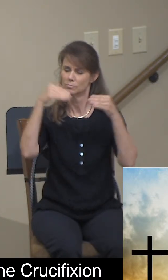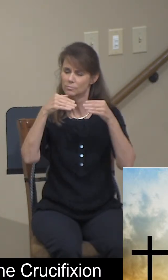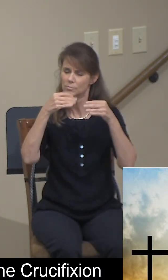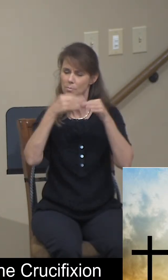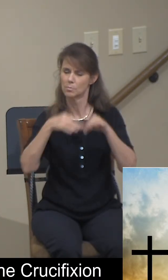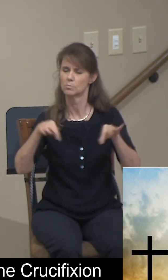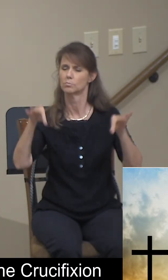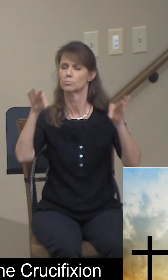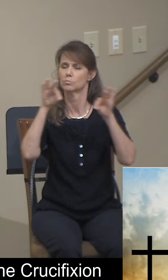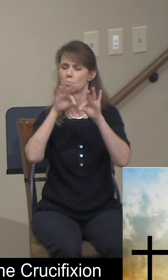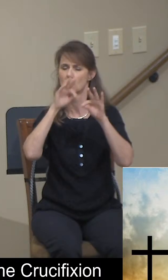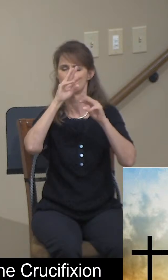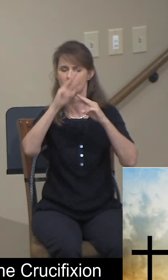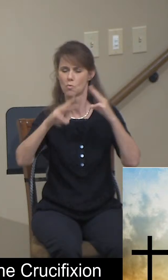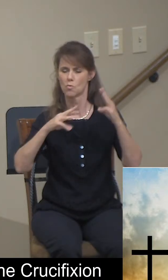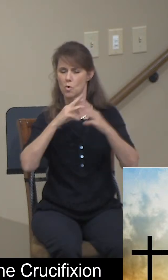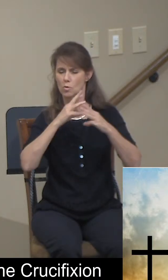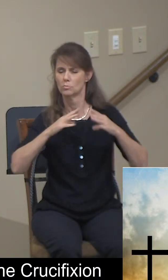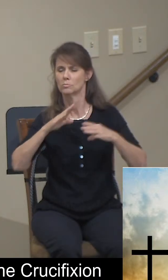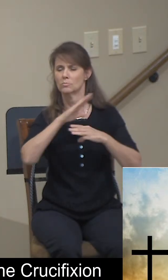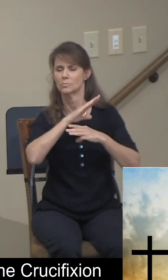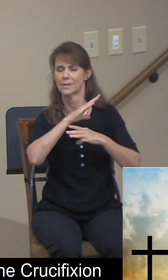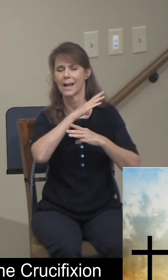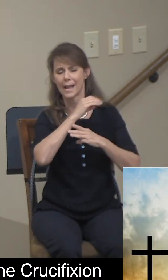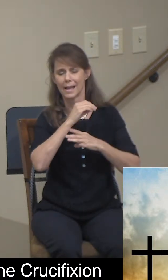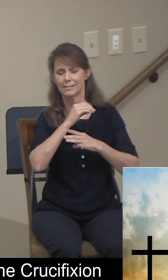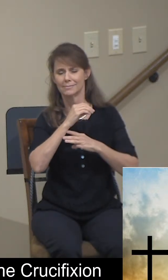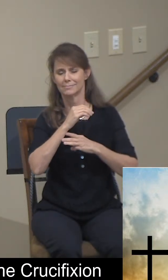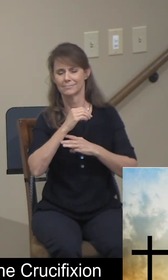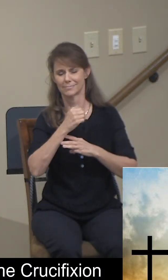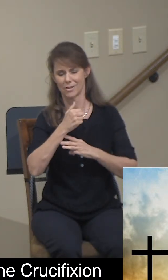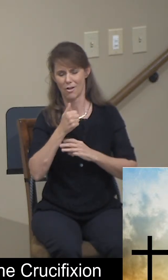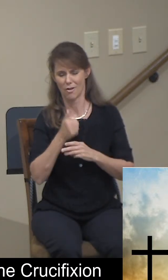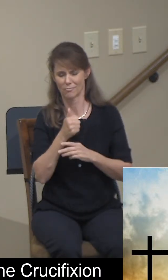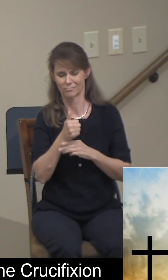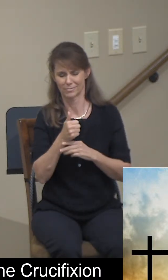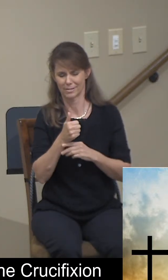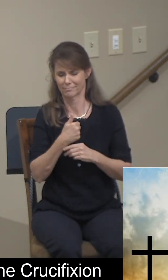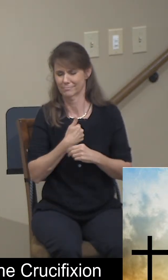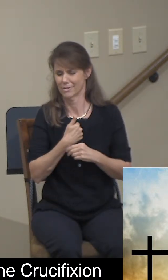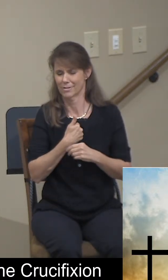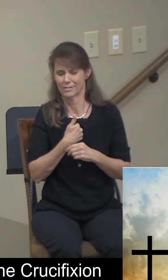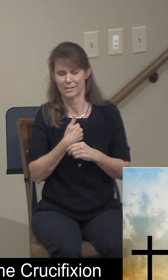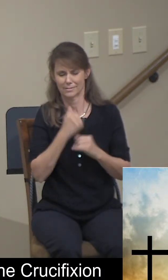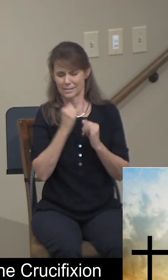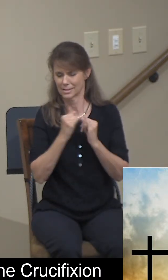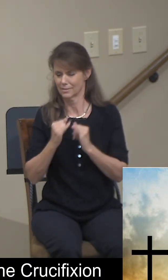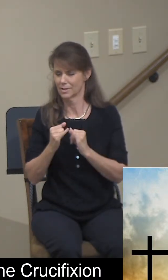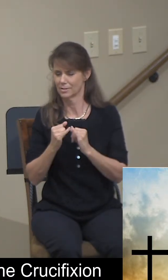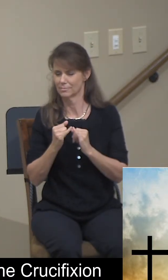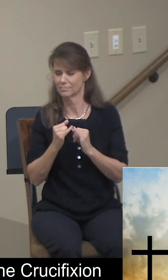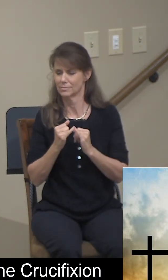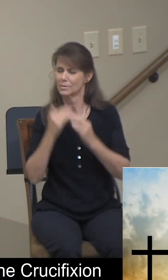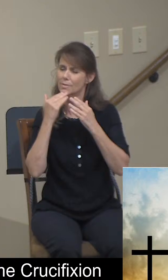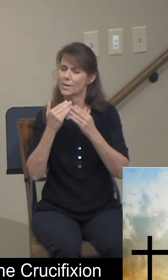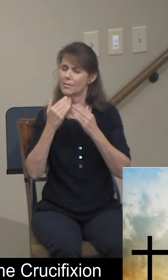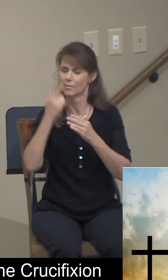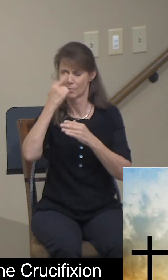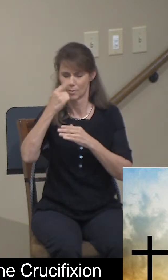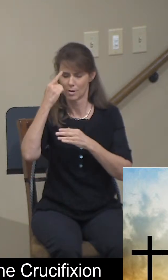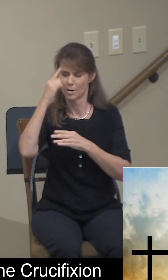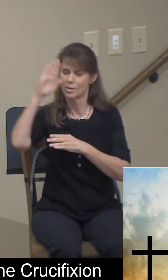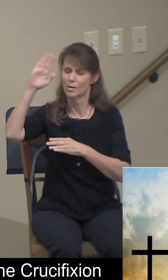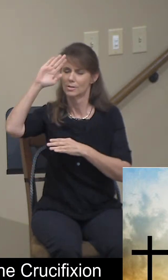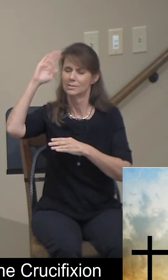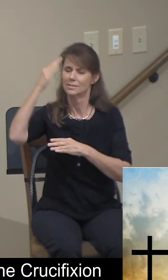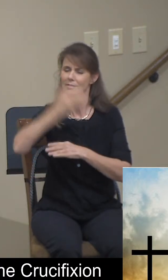but also for us individually. We are so thankful for the life that he lived, the sacrifice that he was willing to make. And